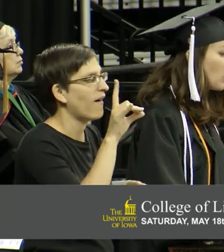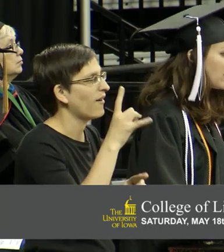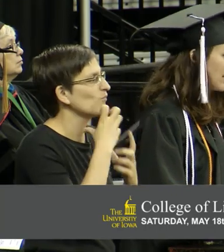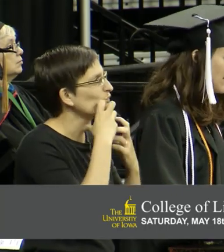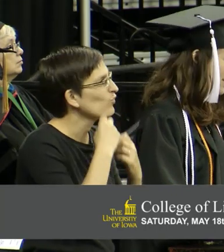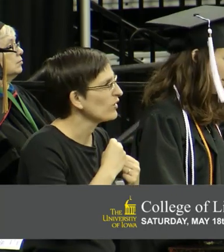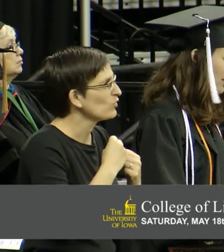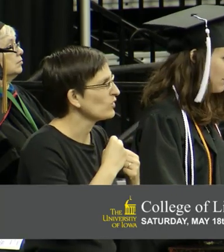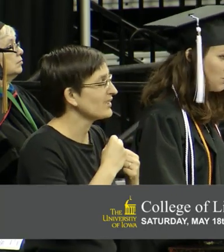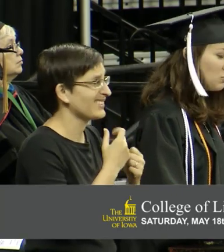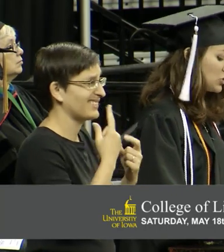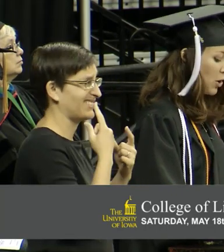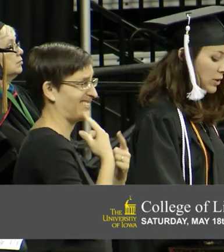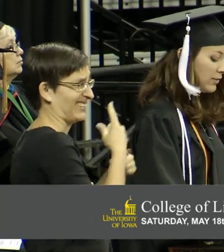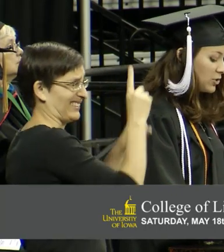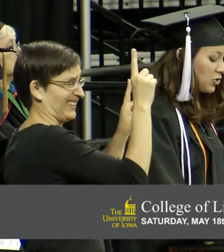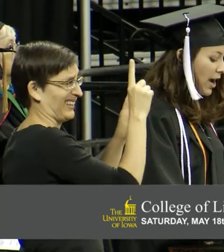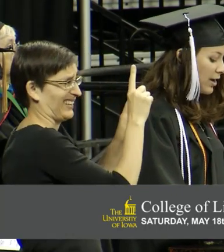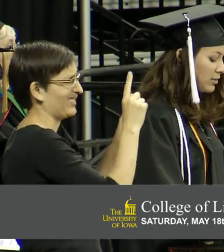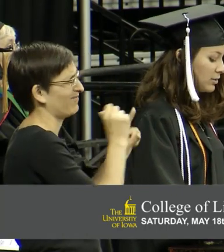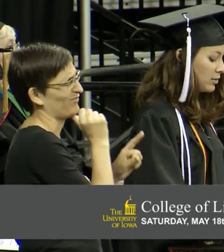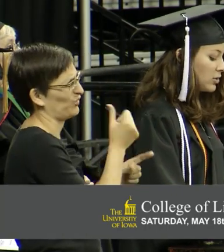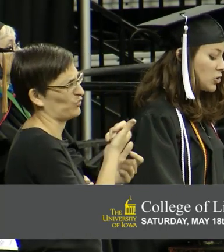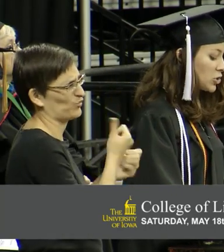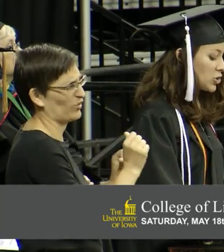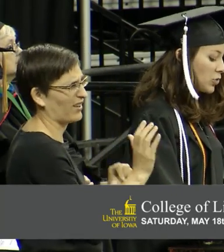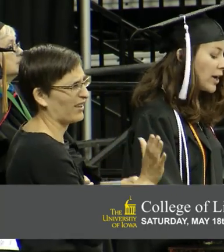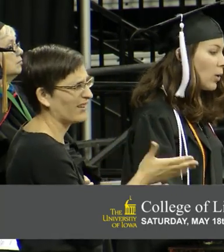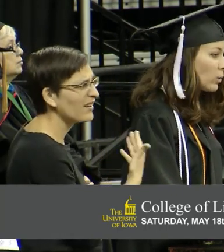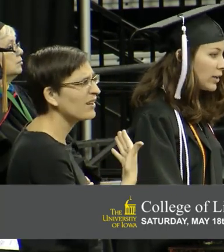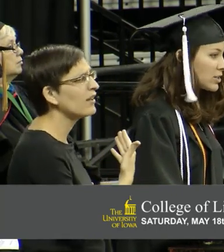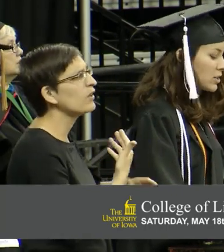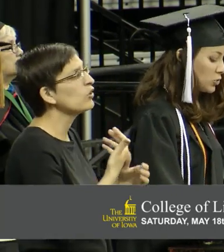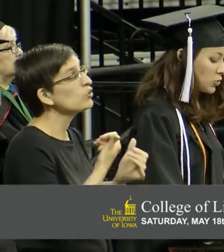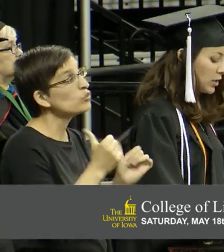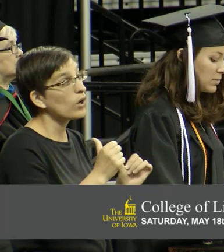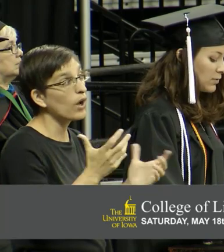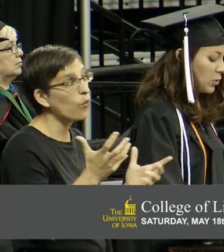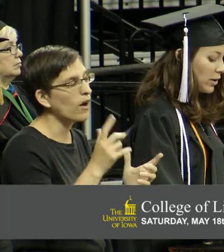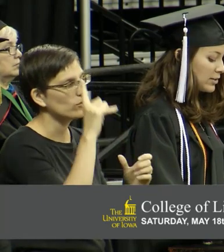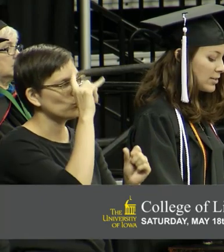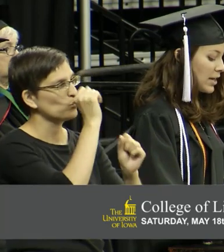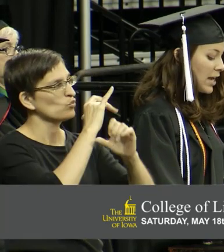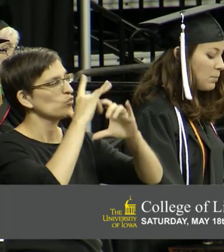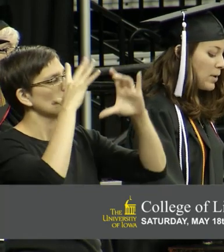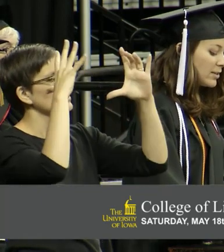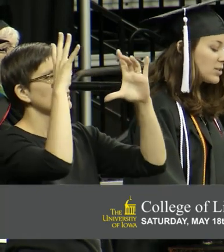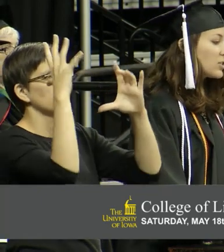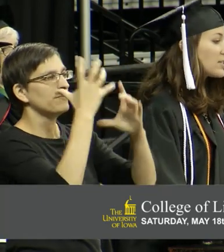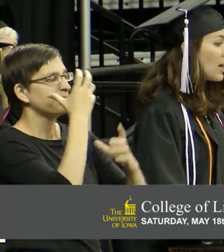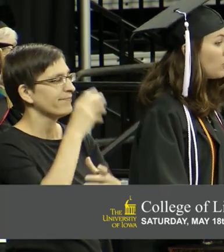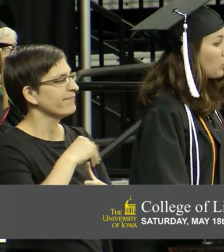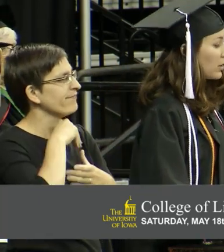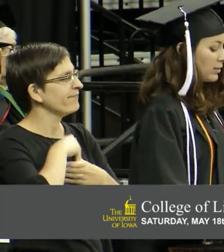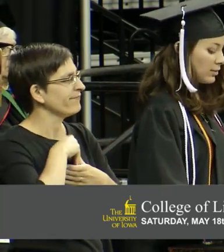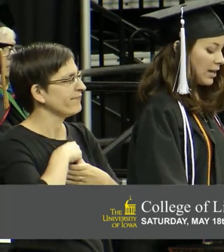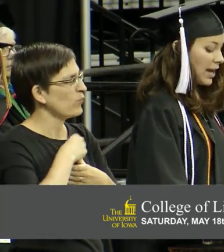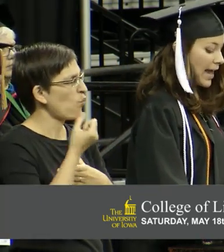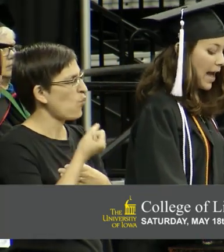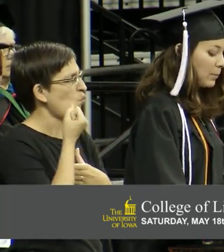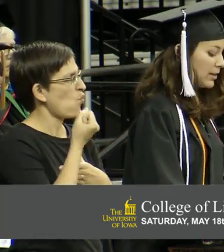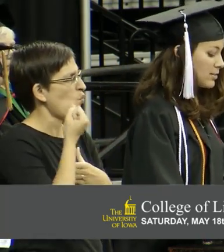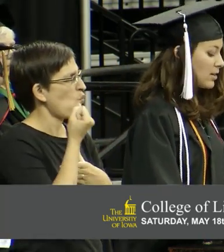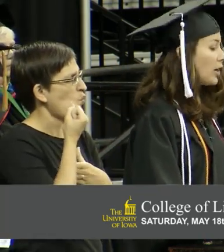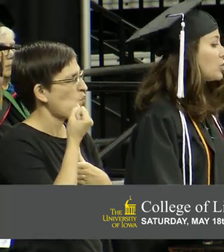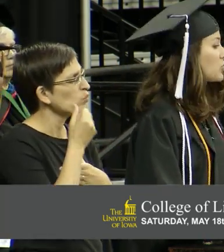So don't succeed. Don't even try. Just try to hold on to those dreams of yours and base your self-worth